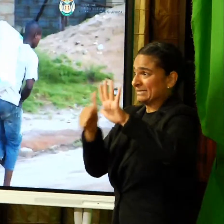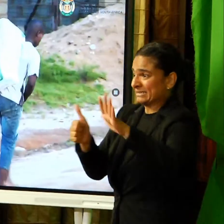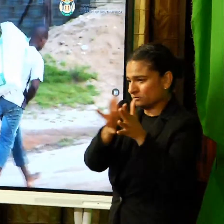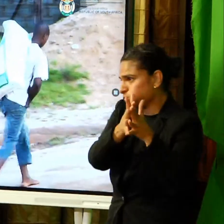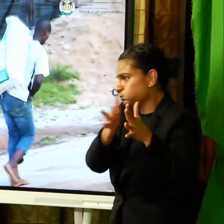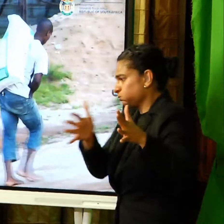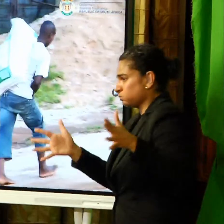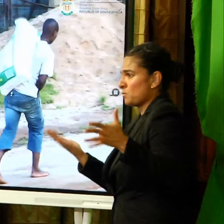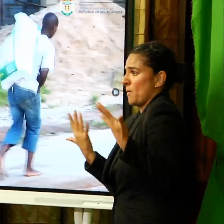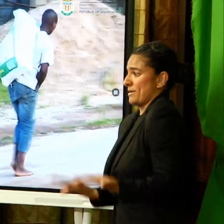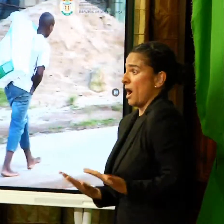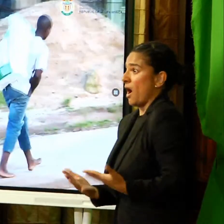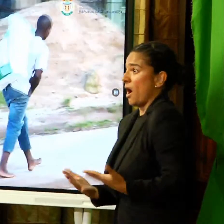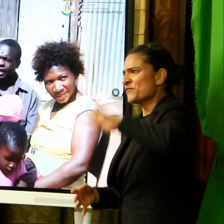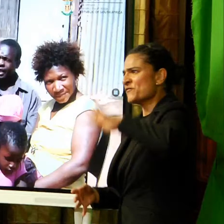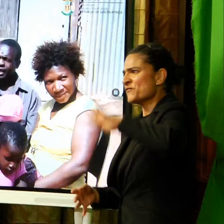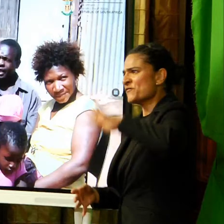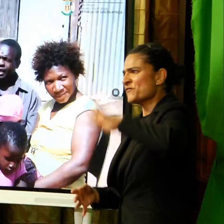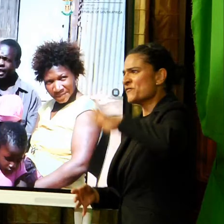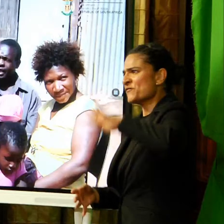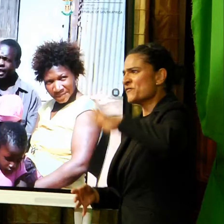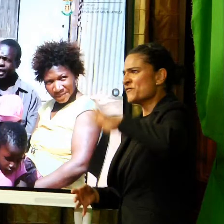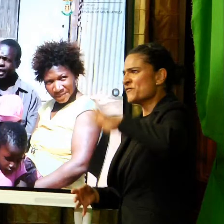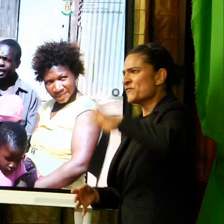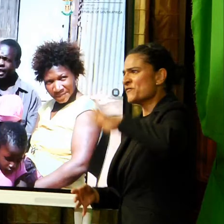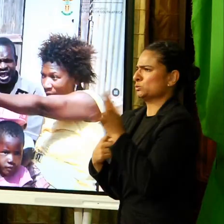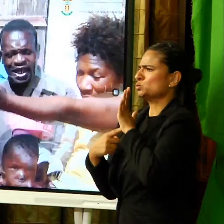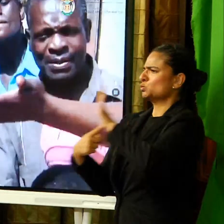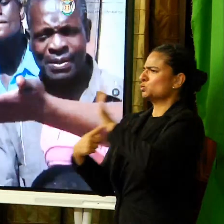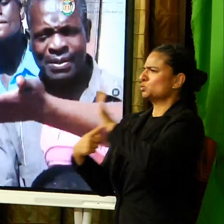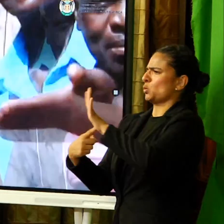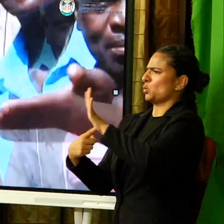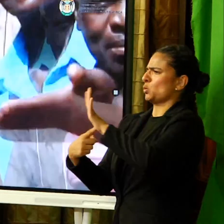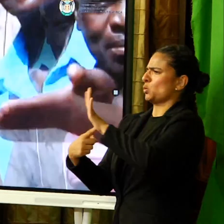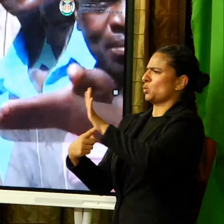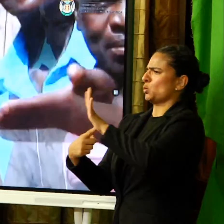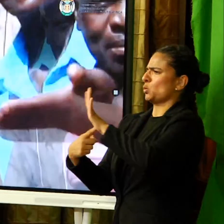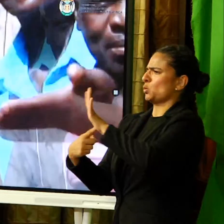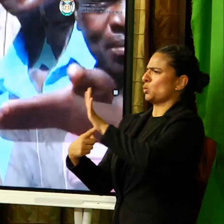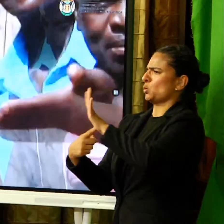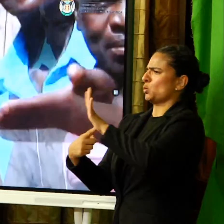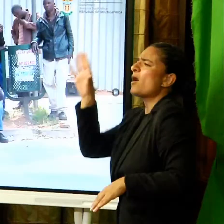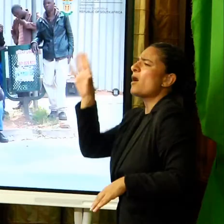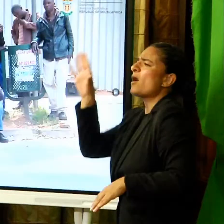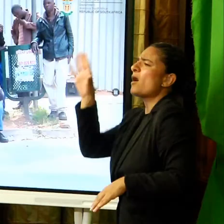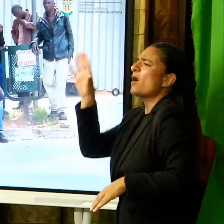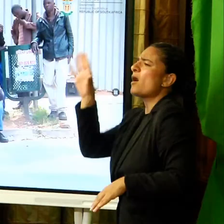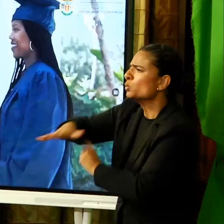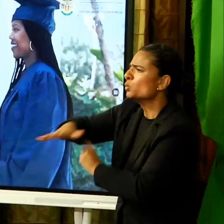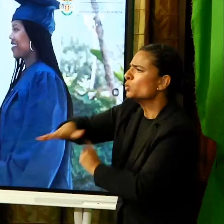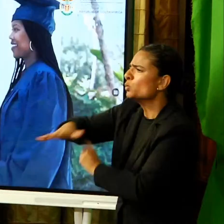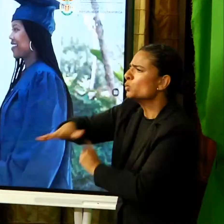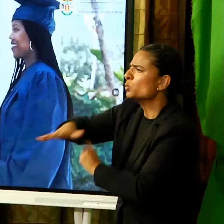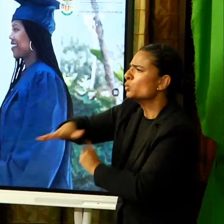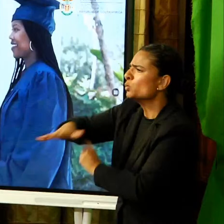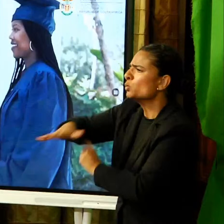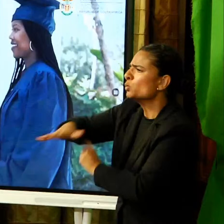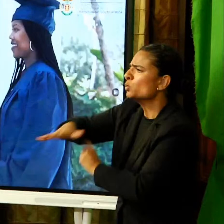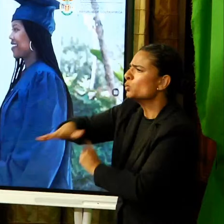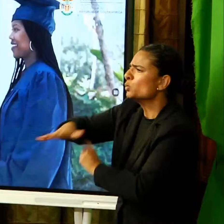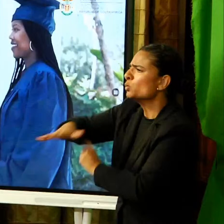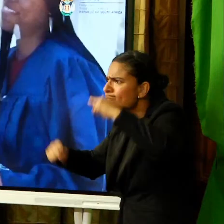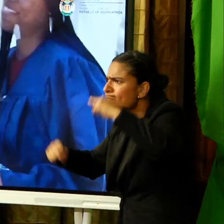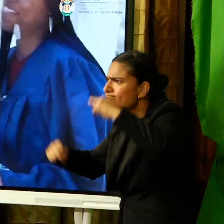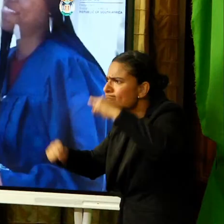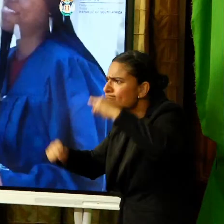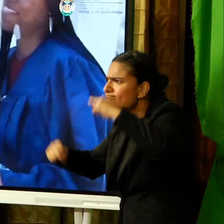census provides a true reflection of the country's socio-economic dynamics, its growth and its development trajectory over